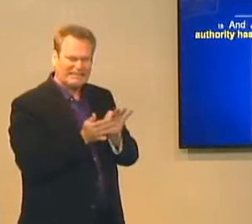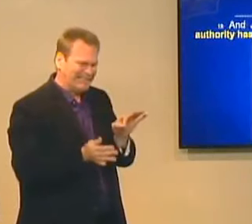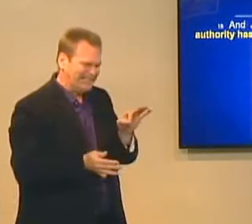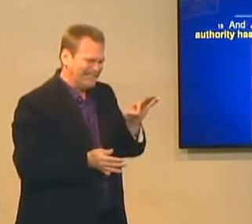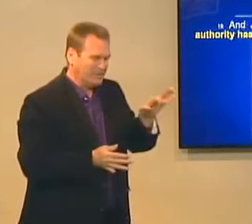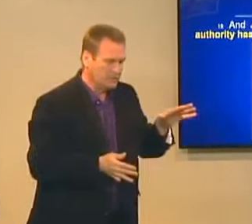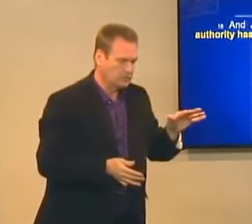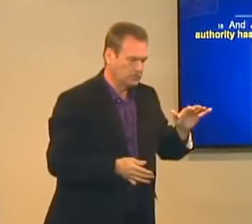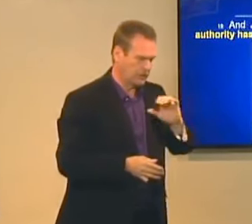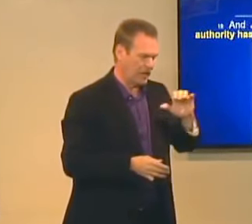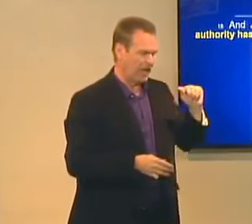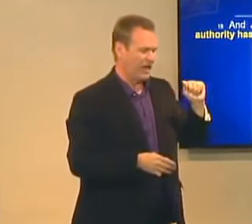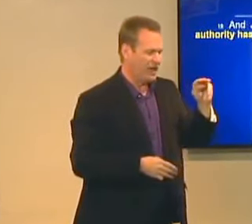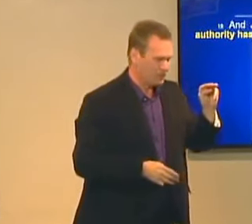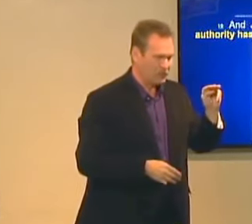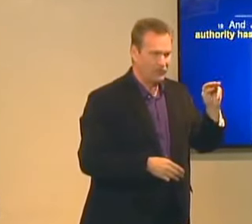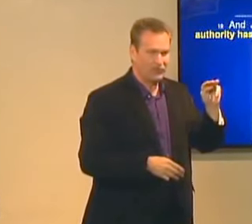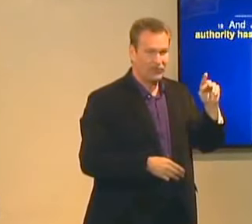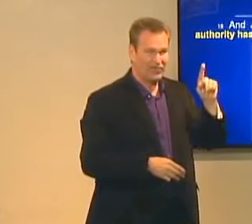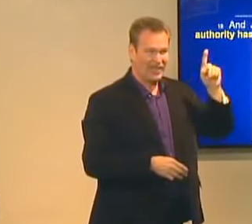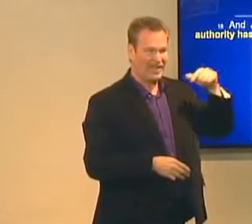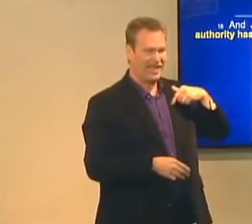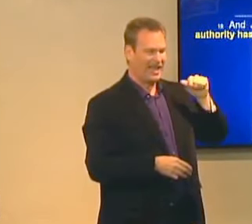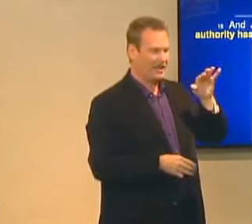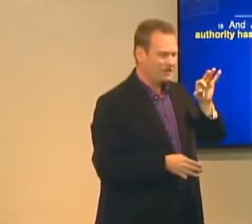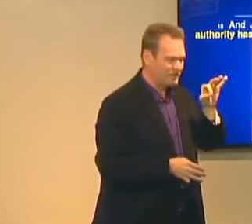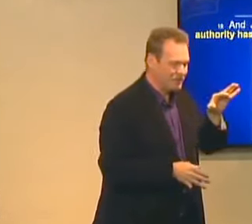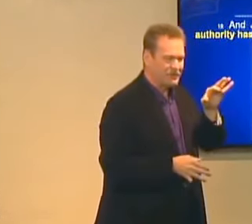everything He did. He said, I am.